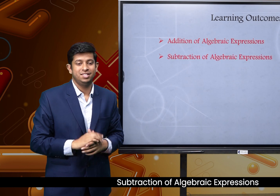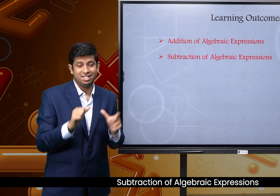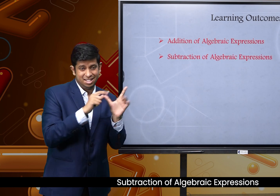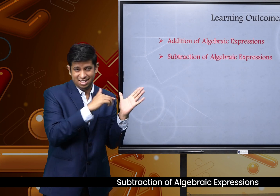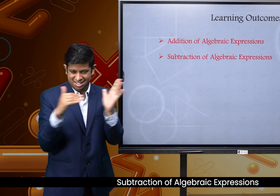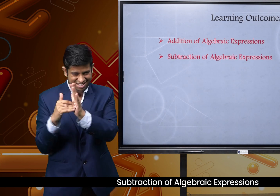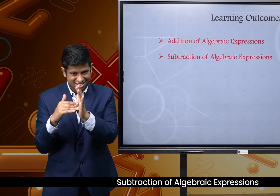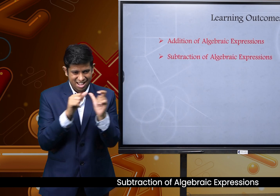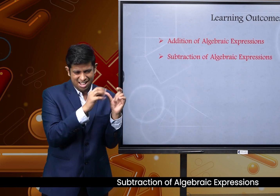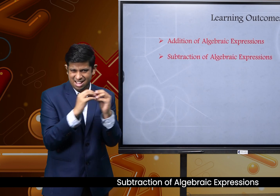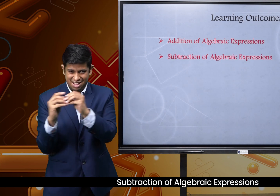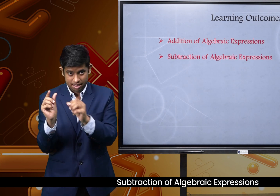subtraction of algebraic expressions,